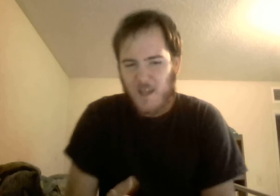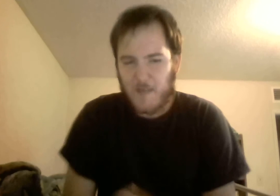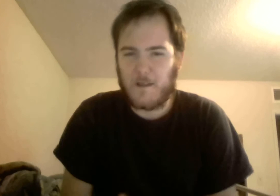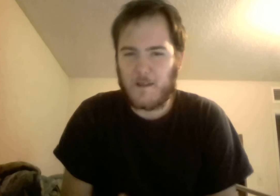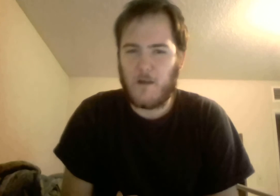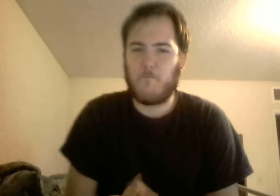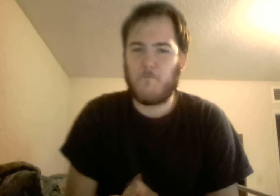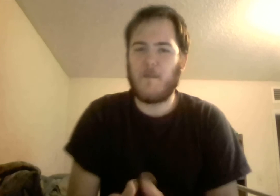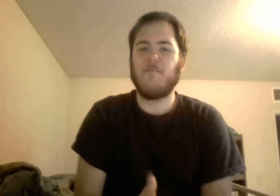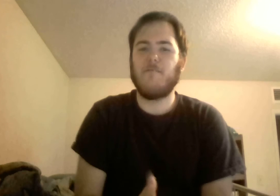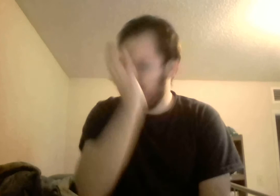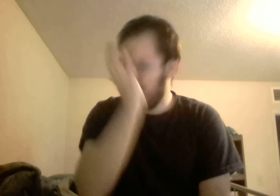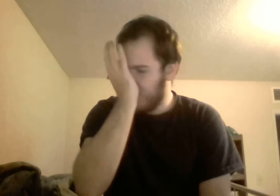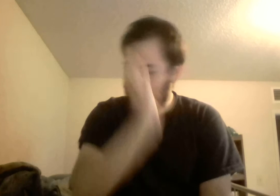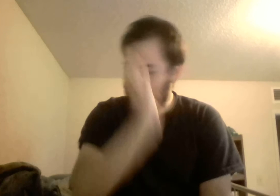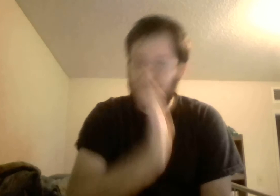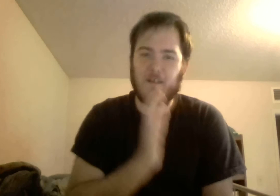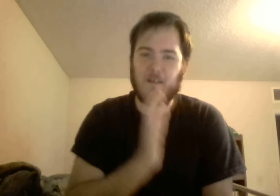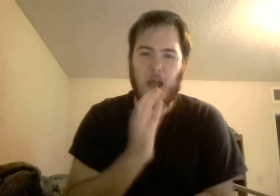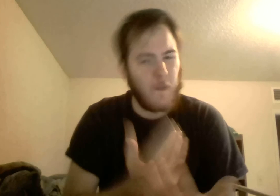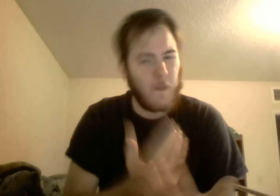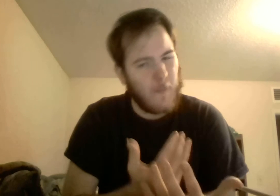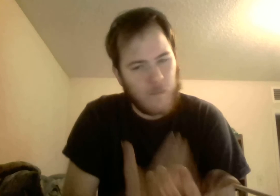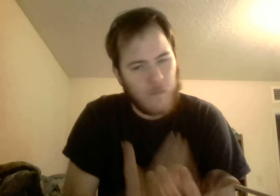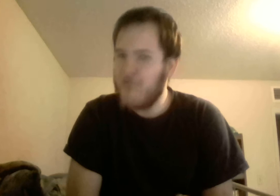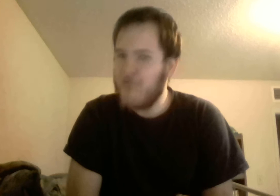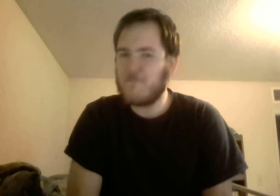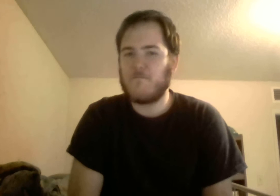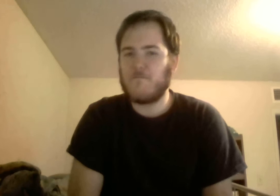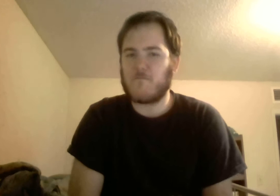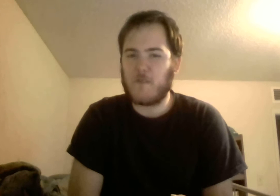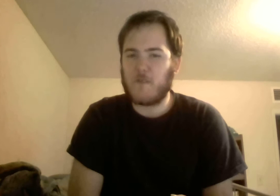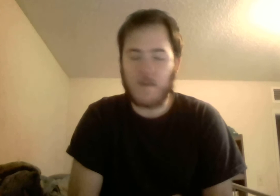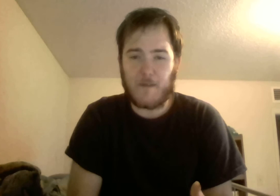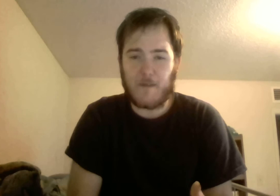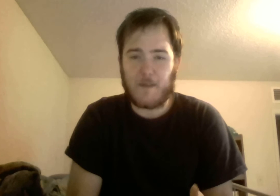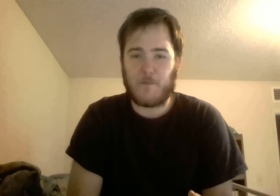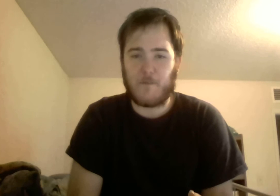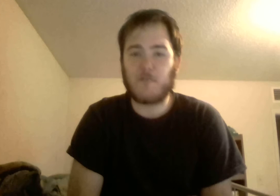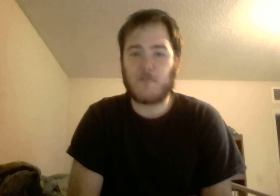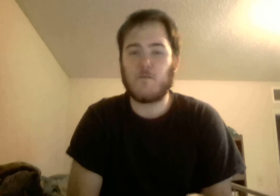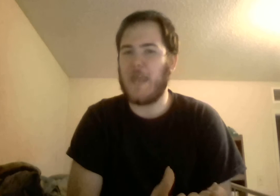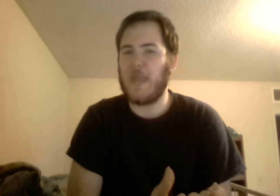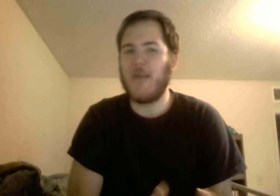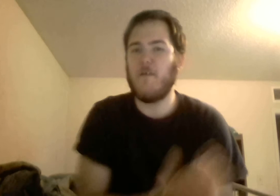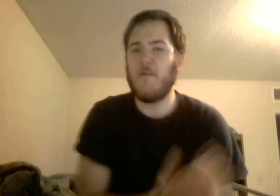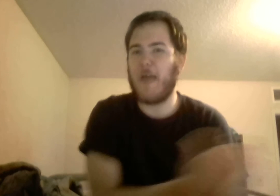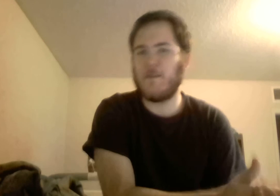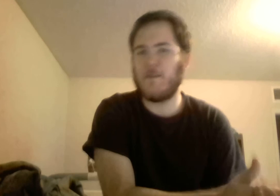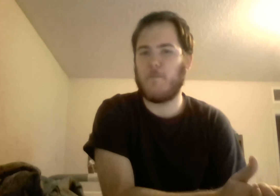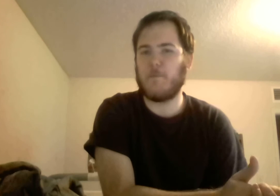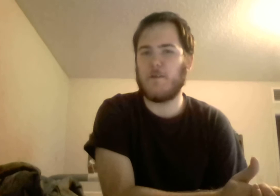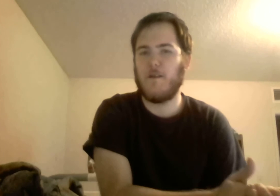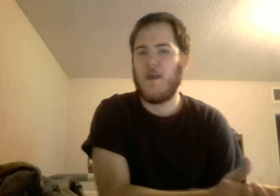And I go. And, you know, it is a bit. With something like. But the backstory we get could happen in the premiere and